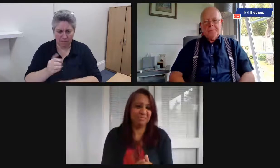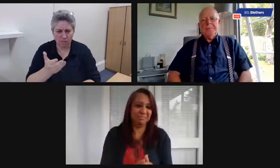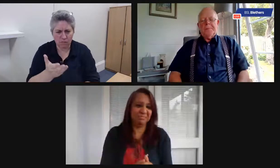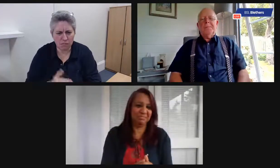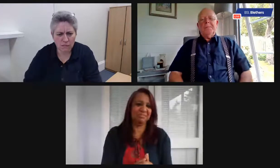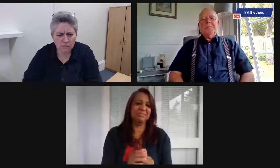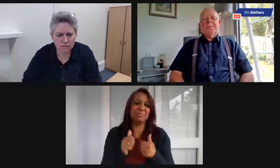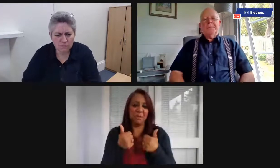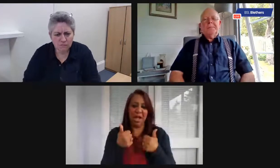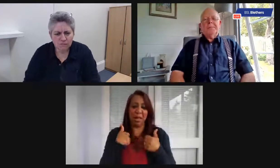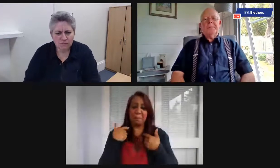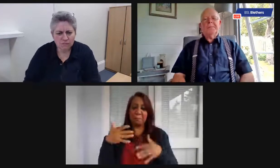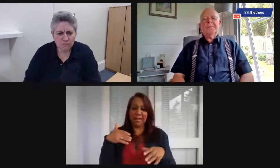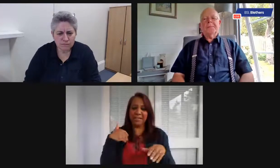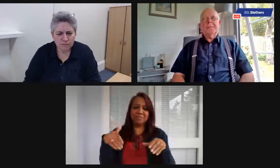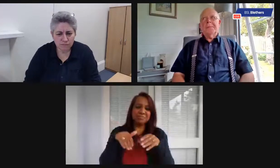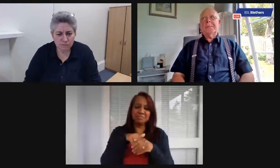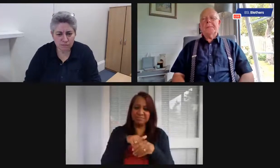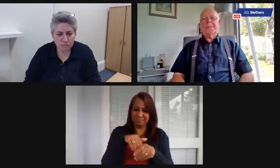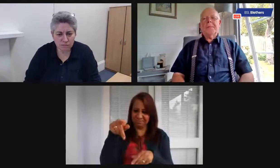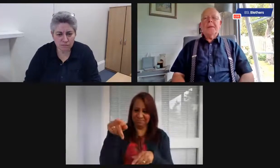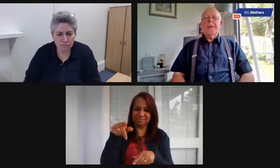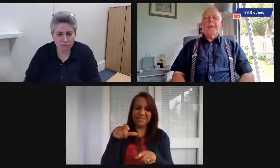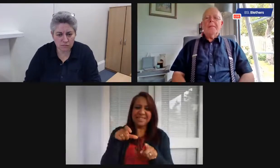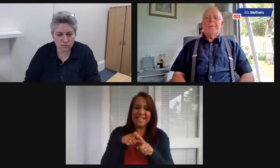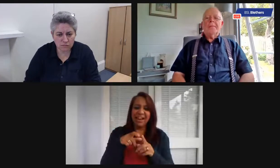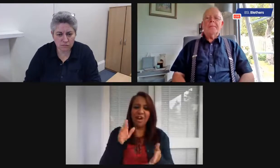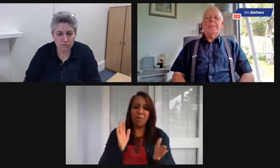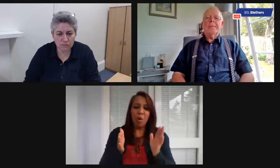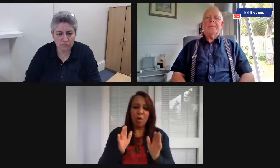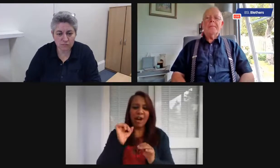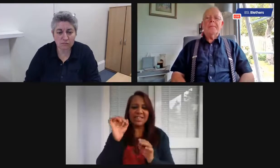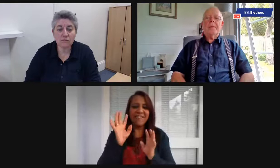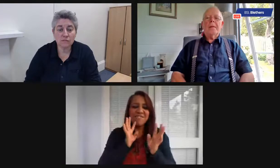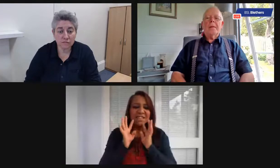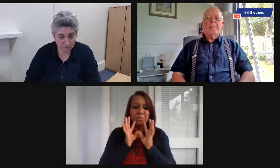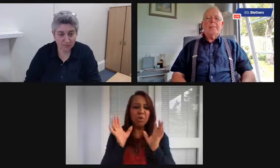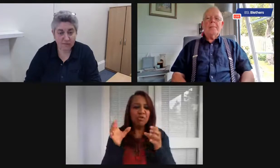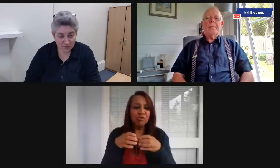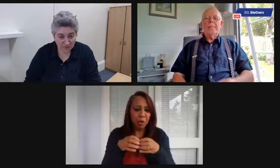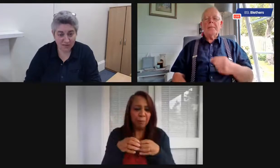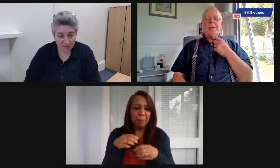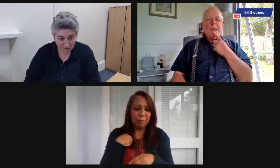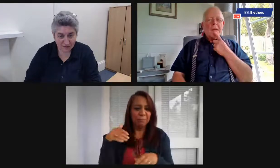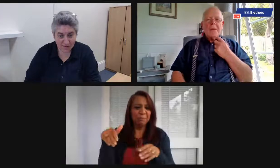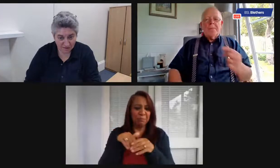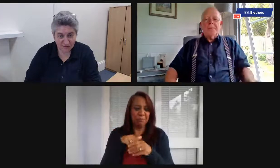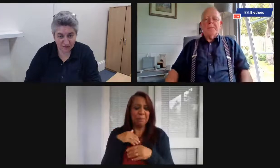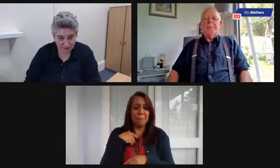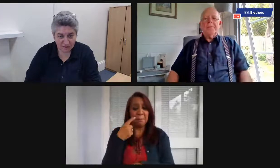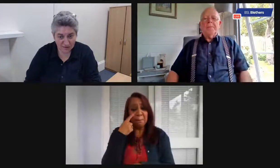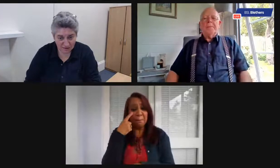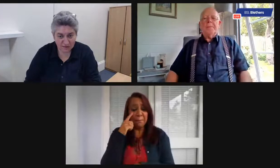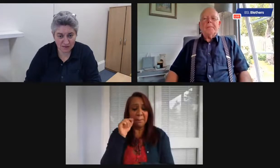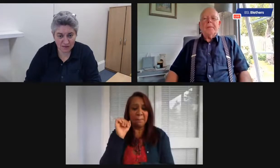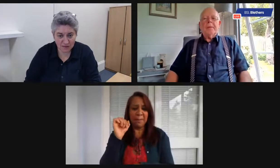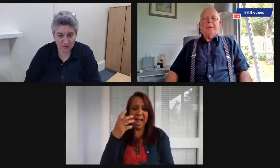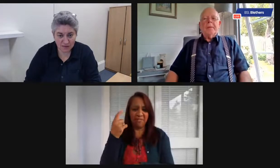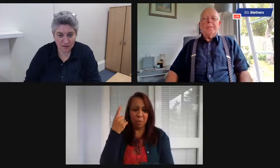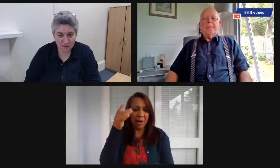Manjeet. So how do you remember what they're called or find out about them? Well, actually, I joined Dave Walker's Facebook